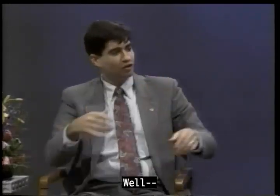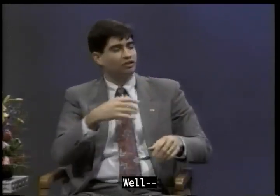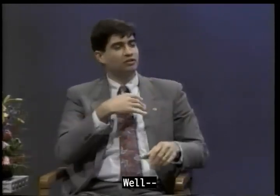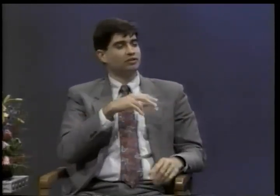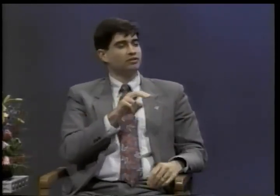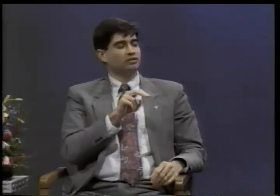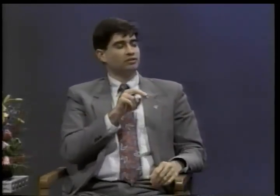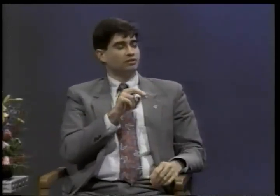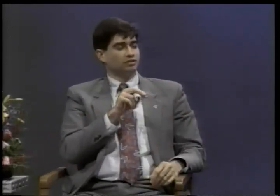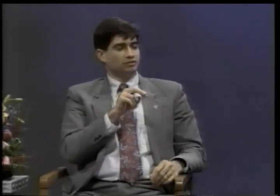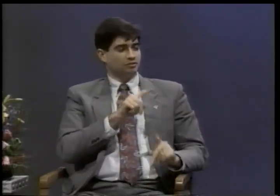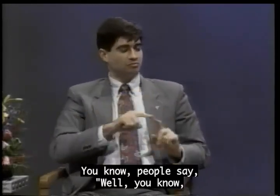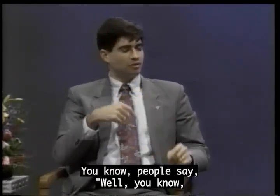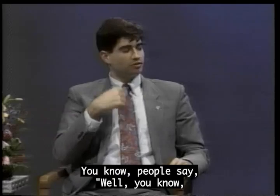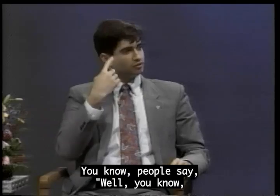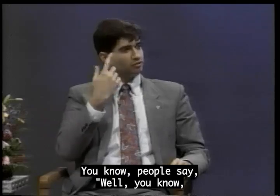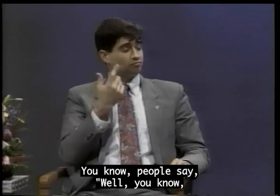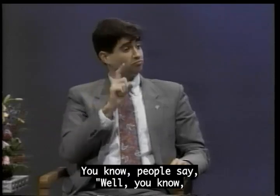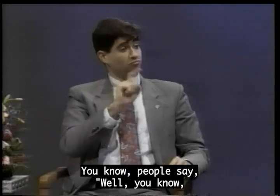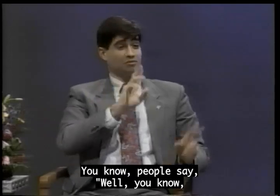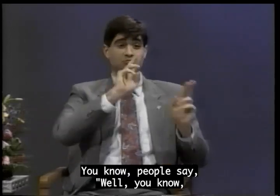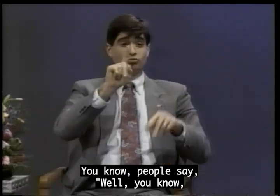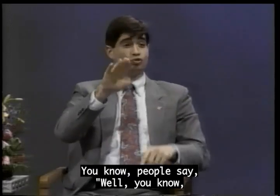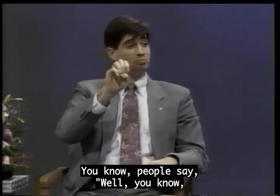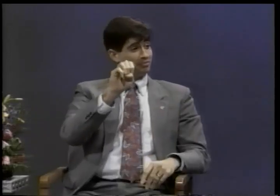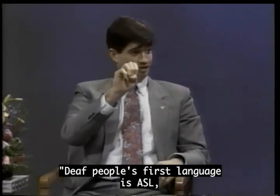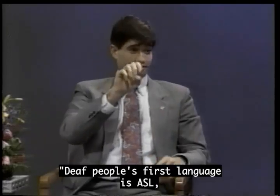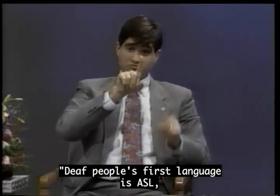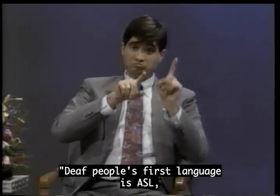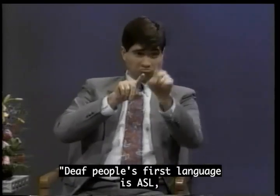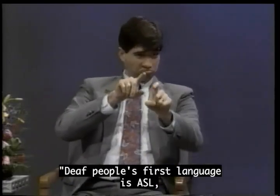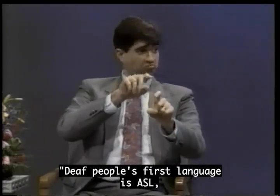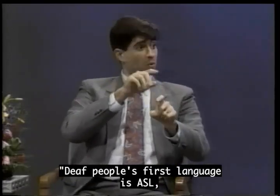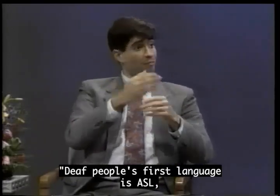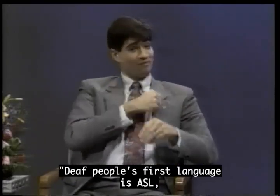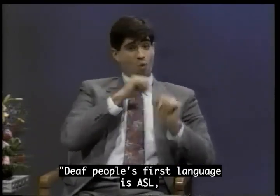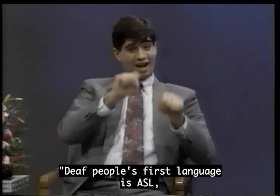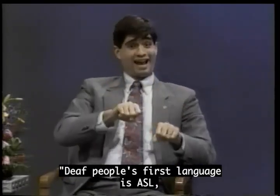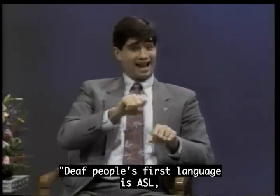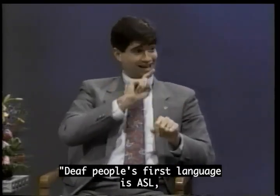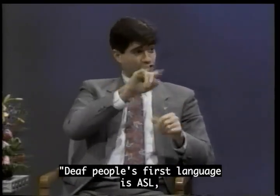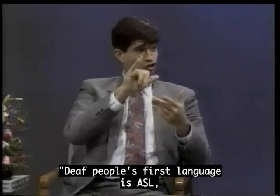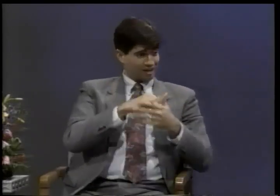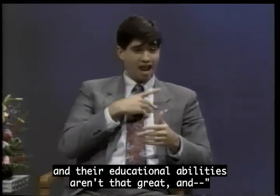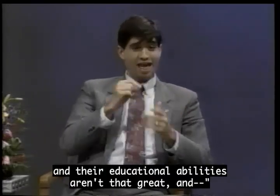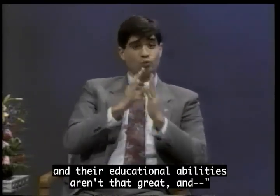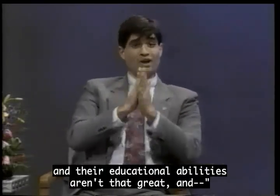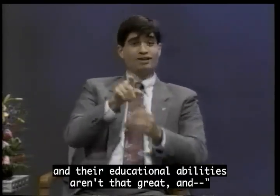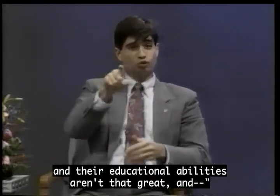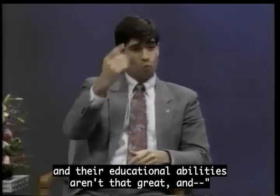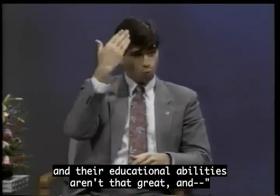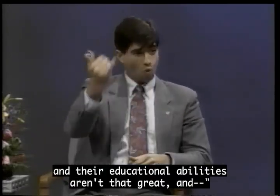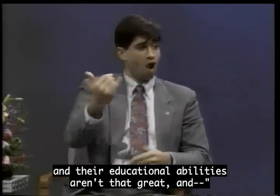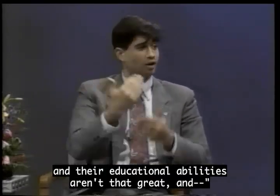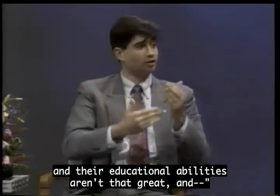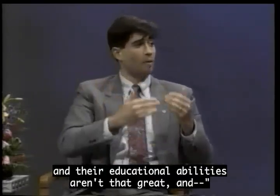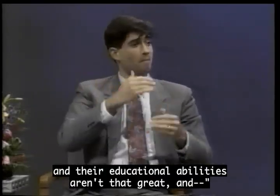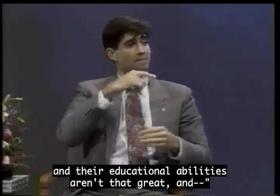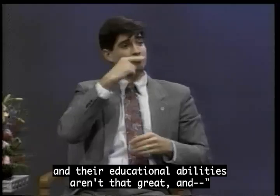you know, people say, well, you know, deaf people's first language is ASL and their educational abilities aren't that great,